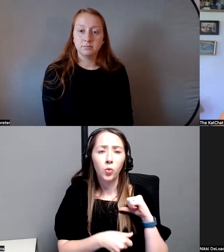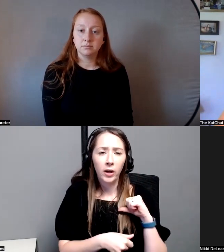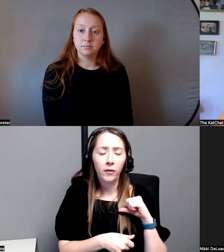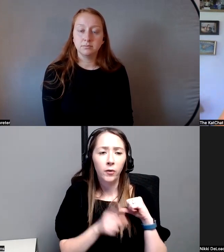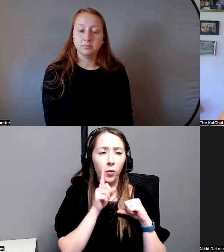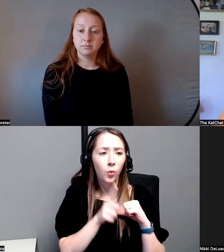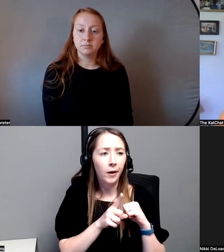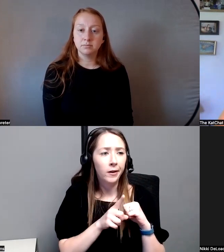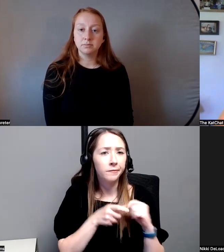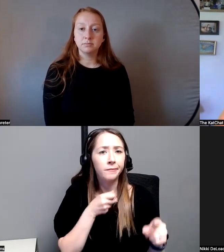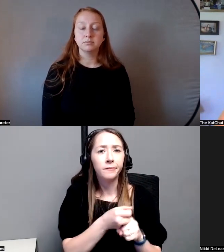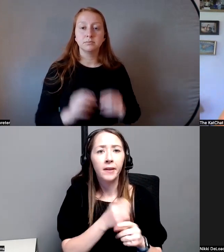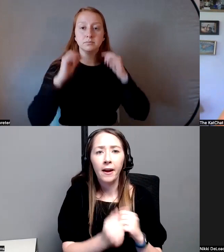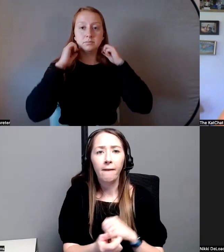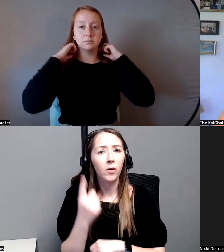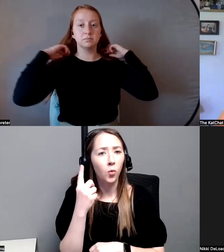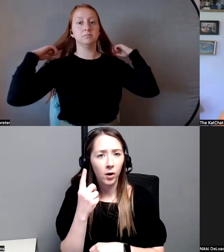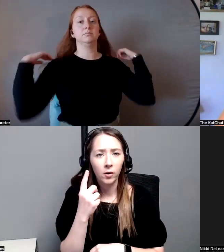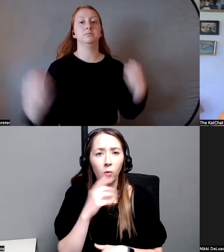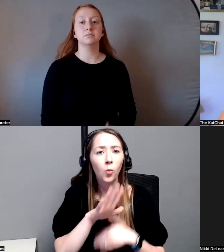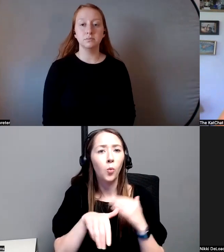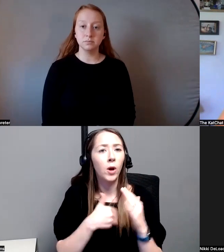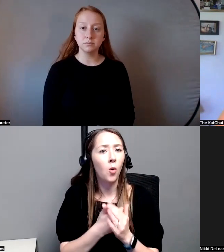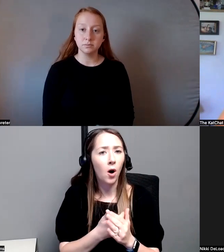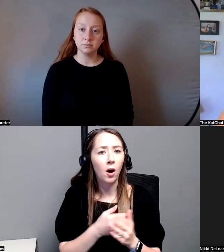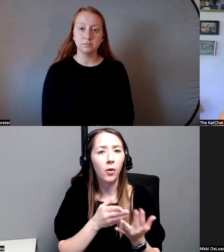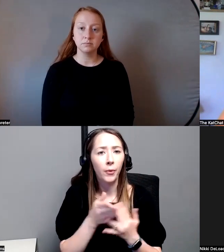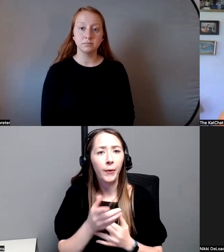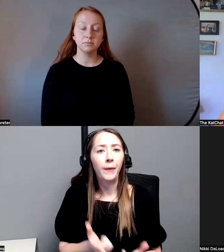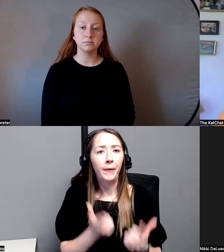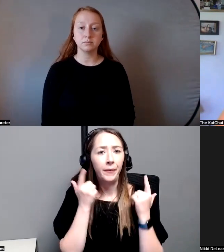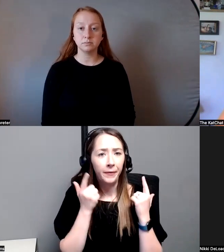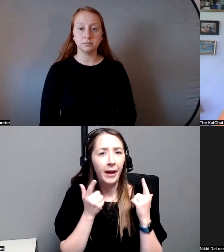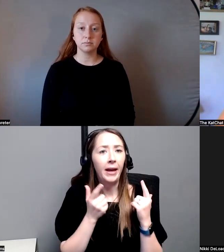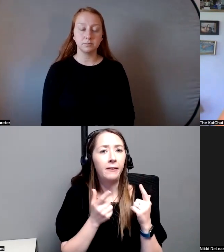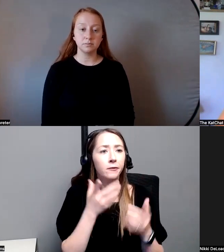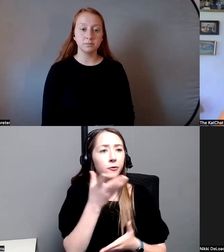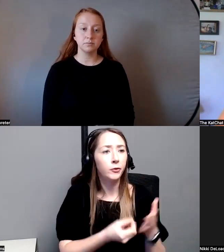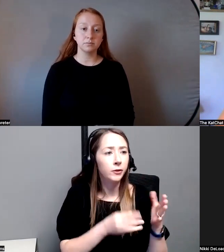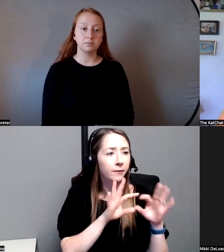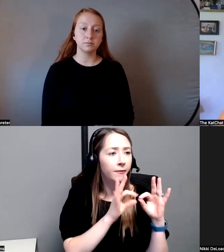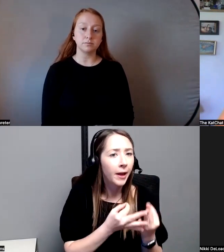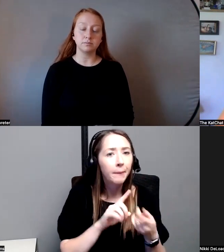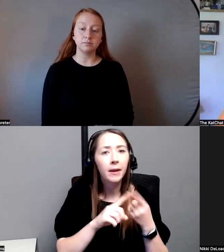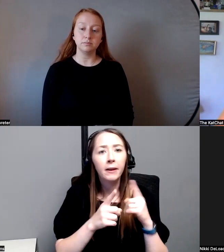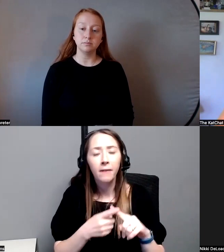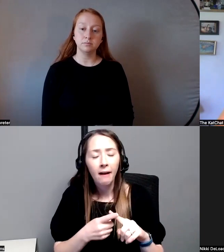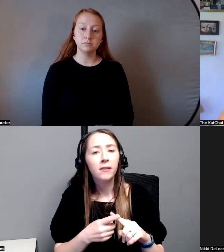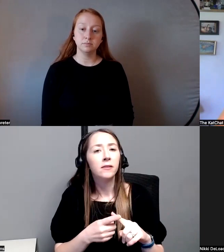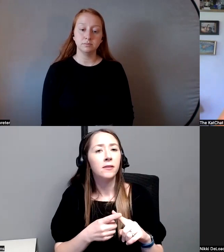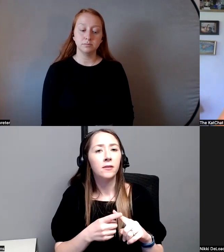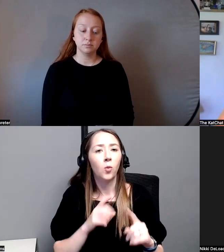touch everybody. We will all lose people that we love. And it's something that